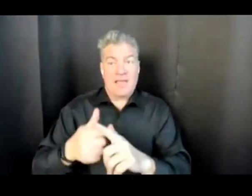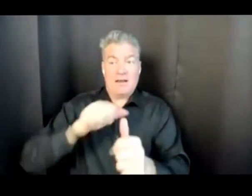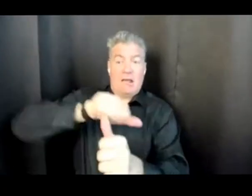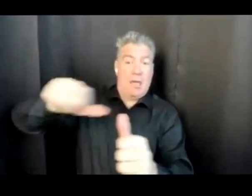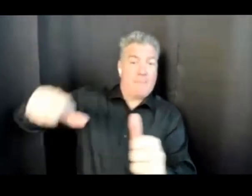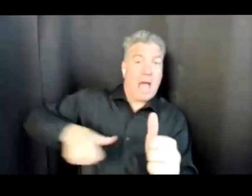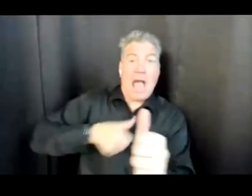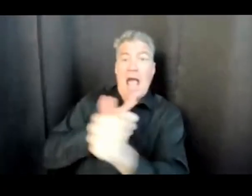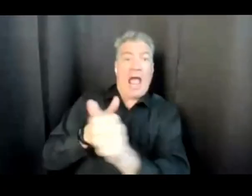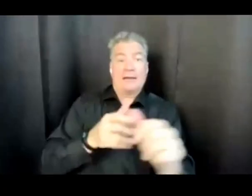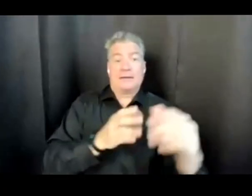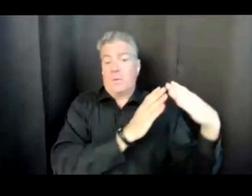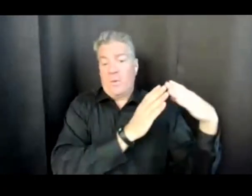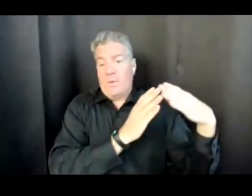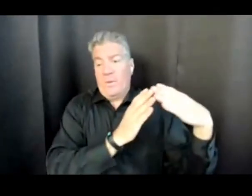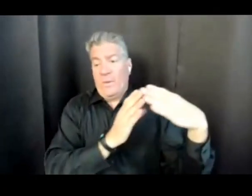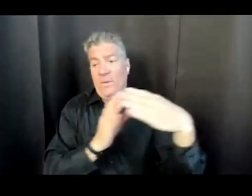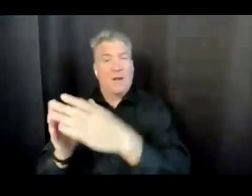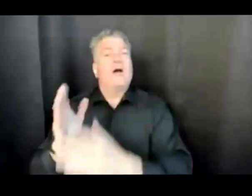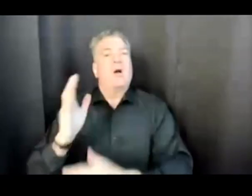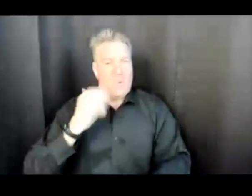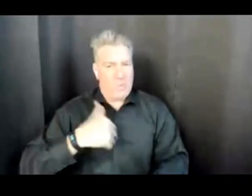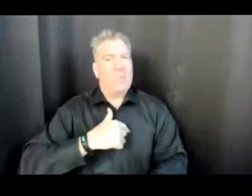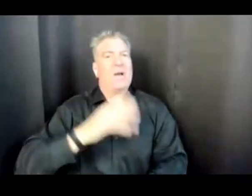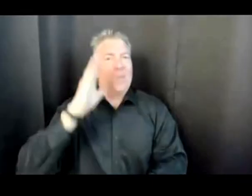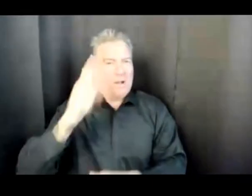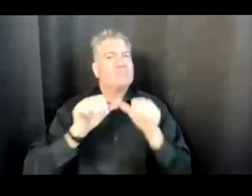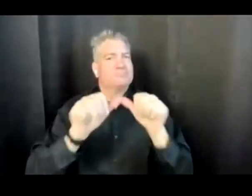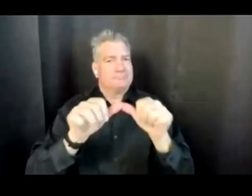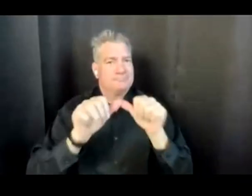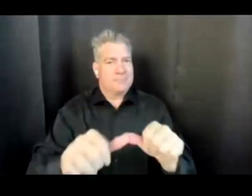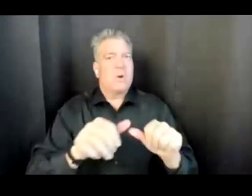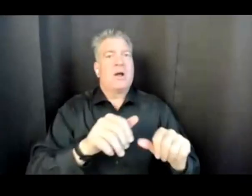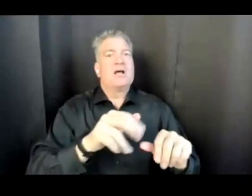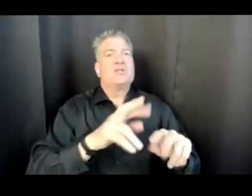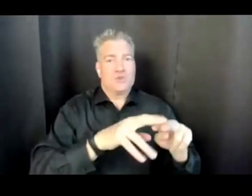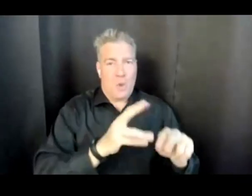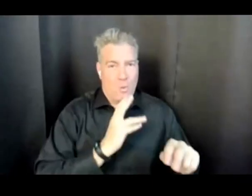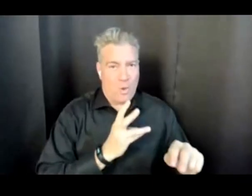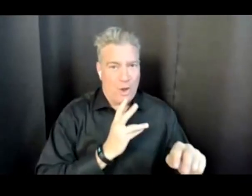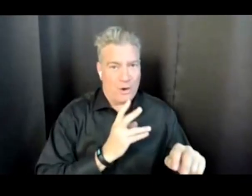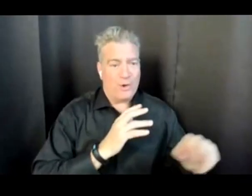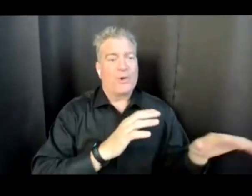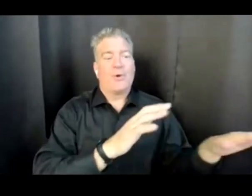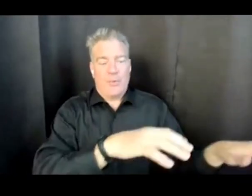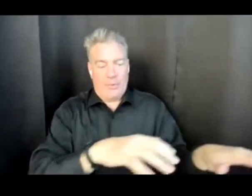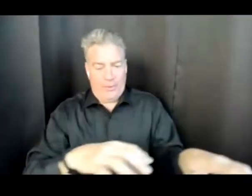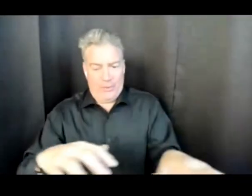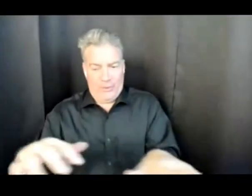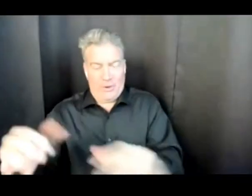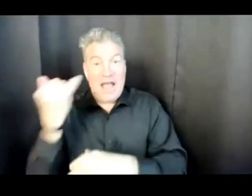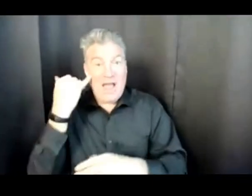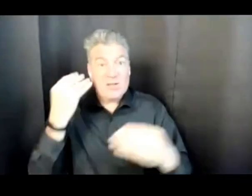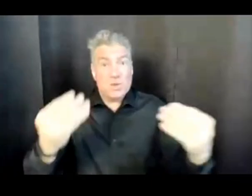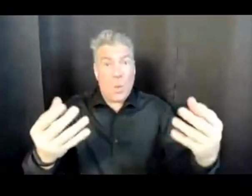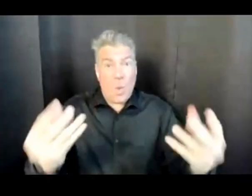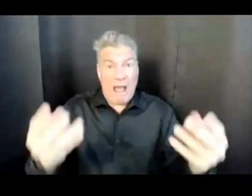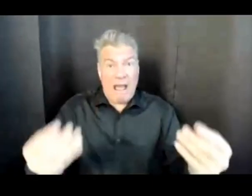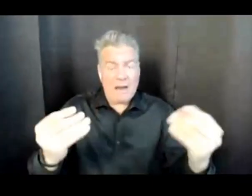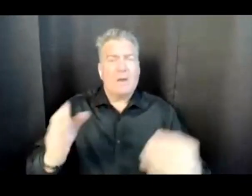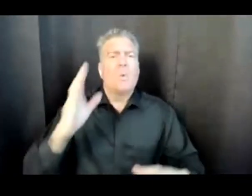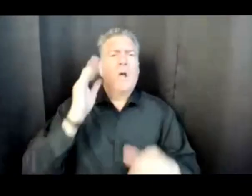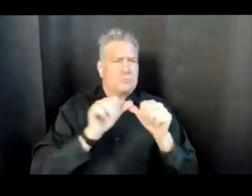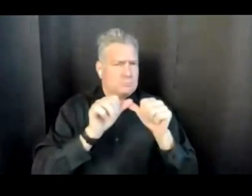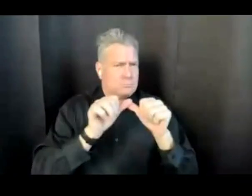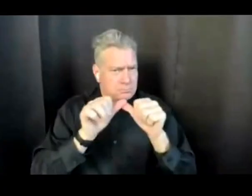through, we'll continue to brine. If the rain comes through and it's wet, on the backside of